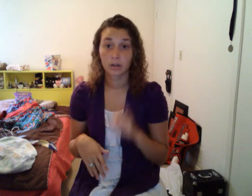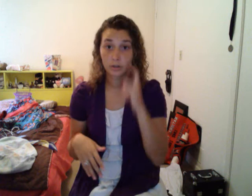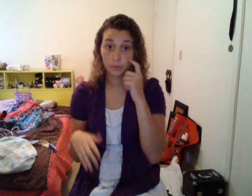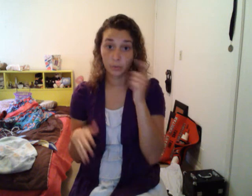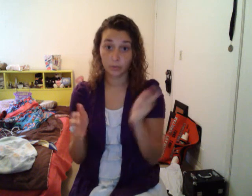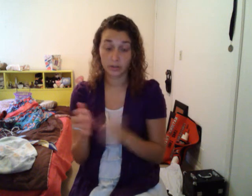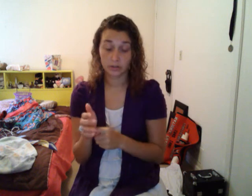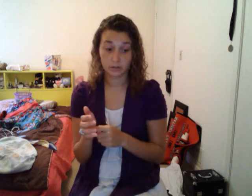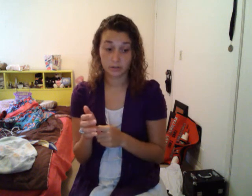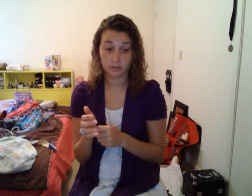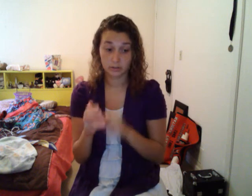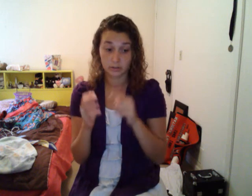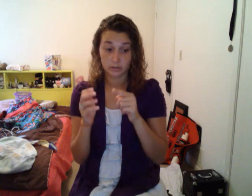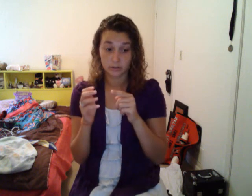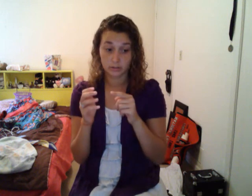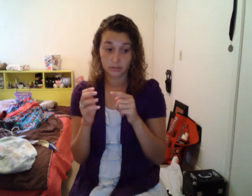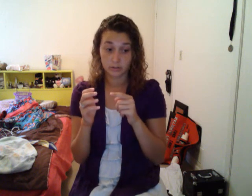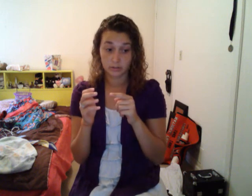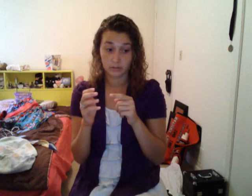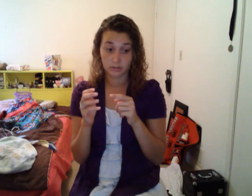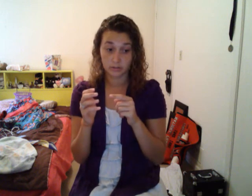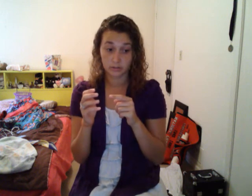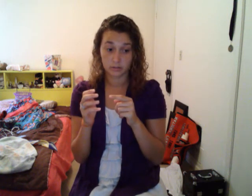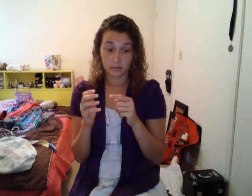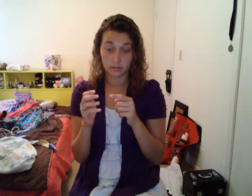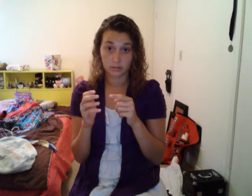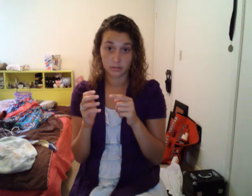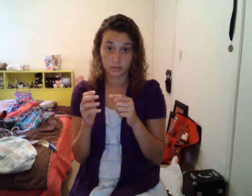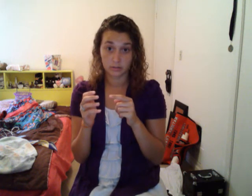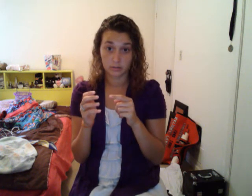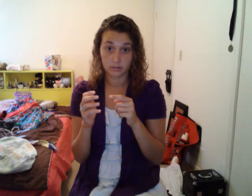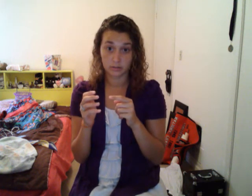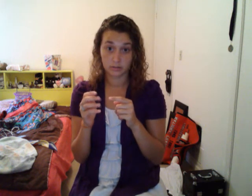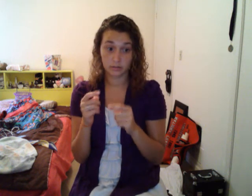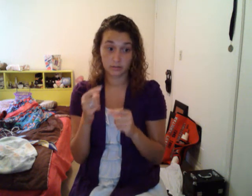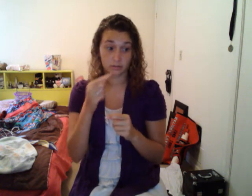leaning over the bridge, is a very fat man.